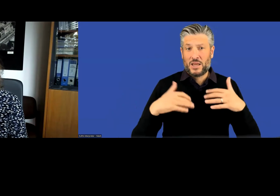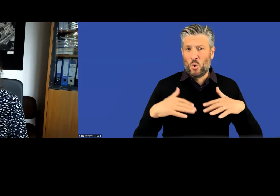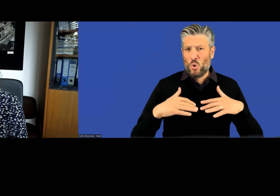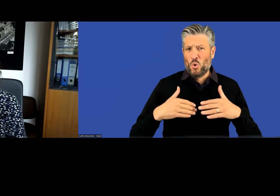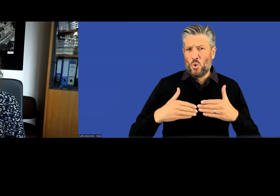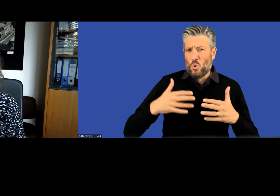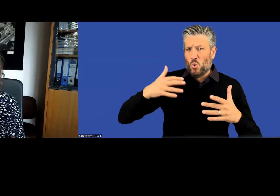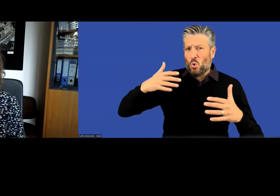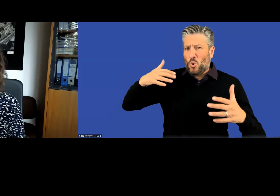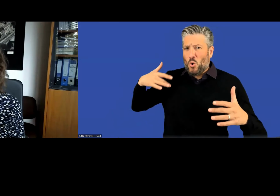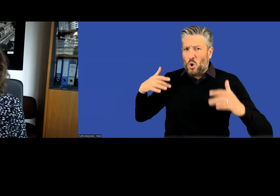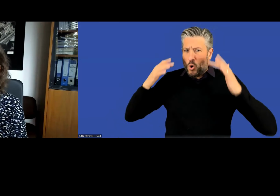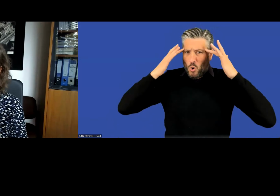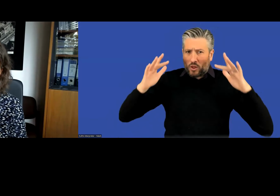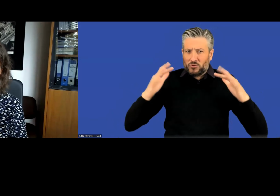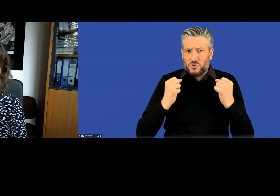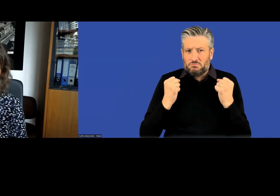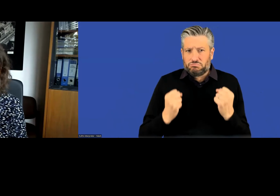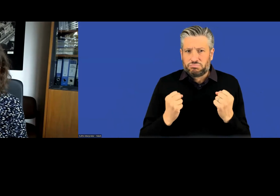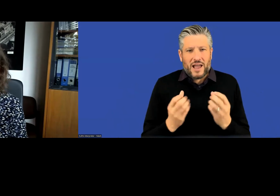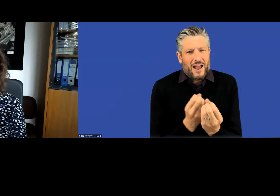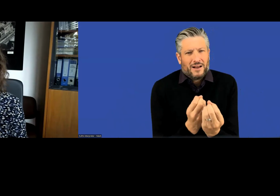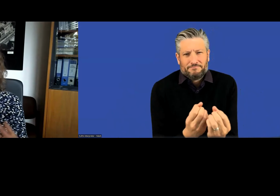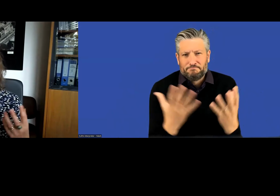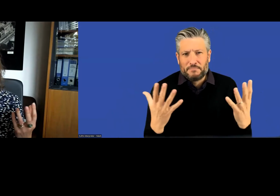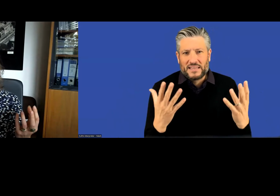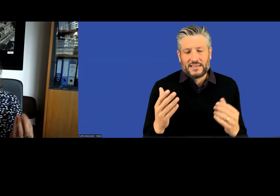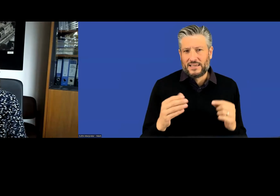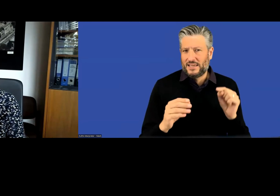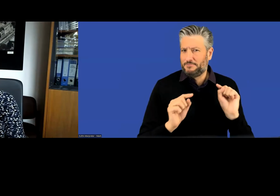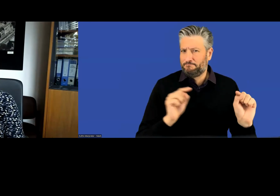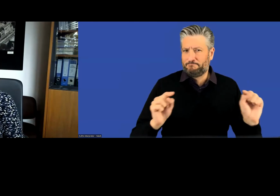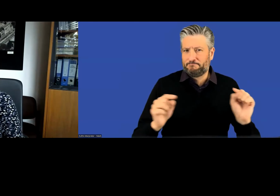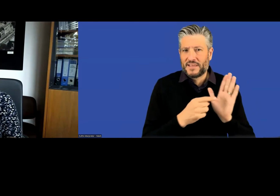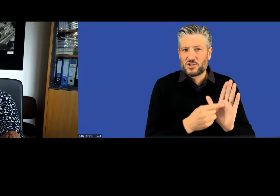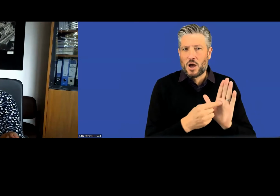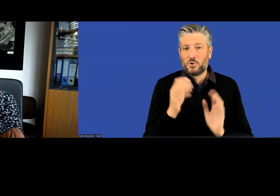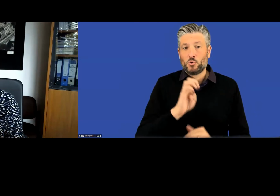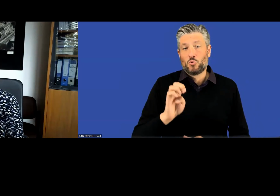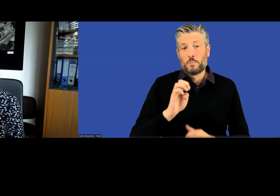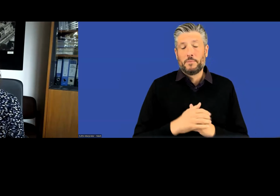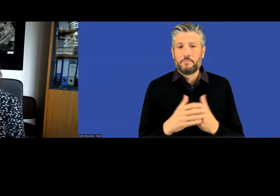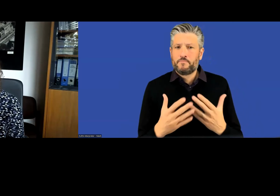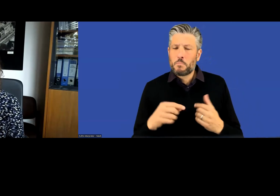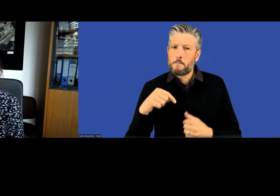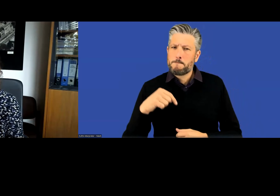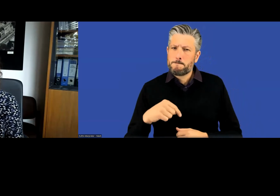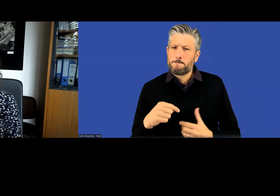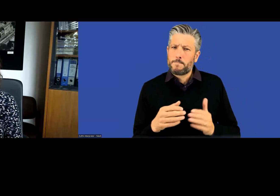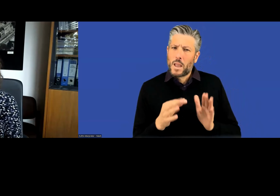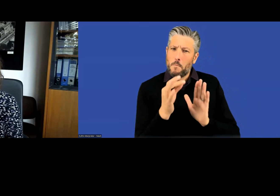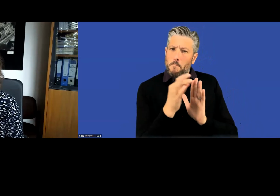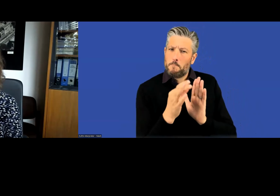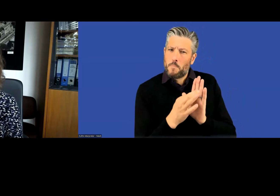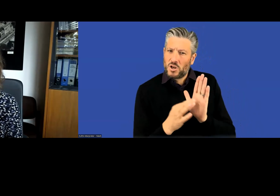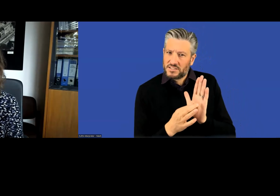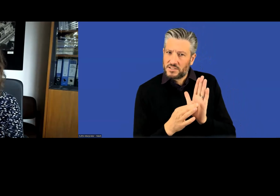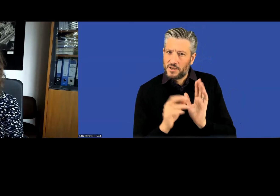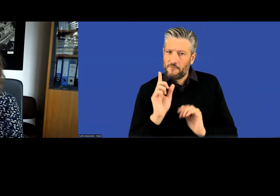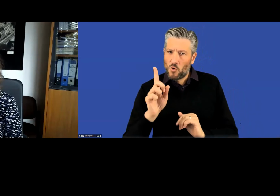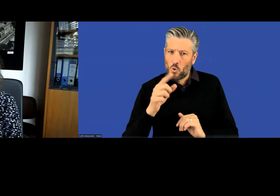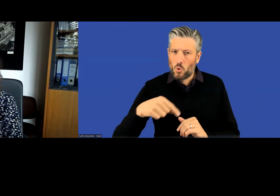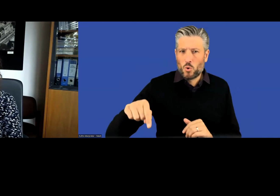and the knowledge and practices and traditions of European citizens. And while policy in this area is primarily the responsibility of the member states